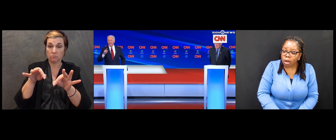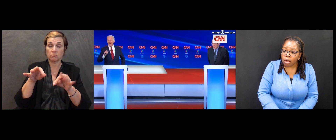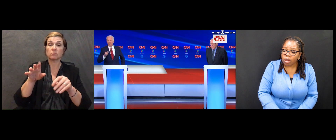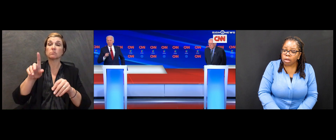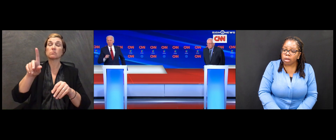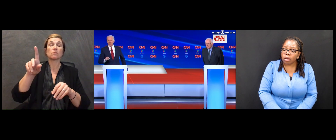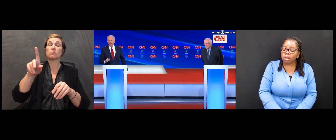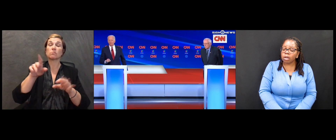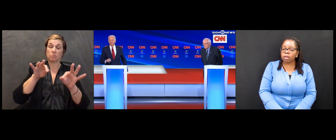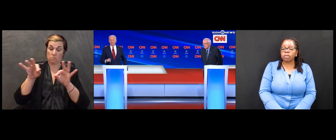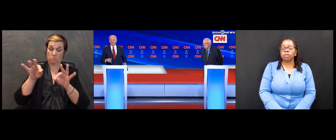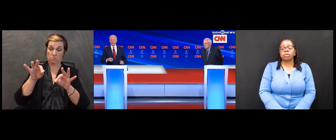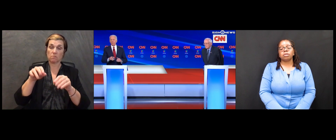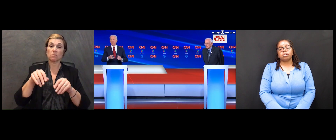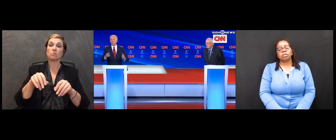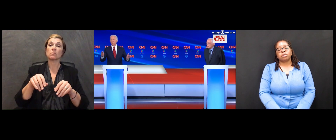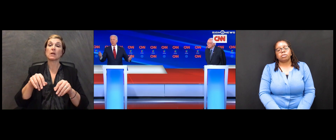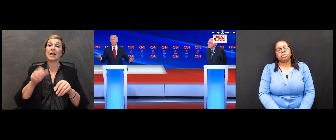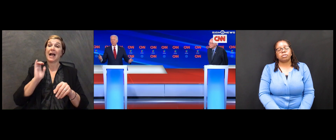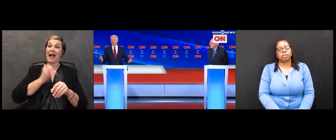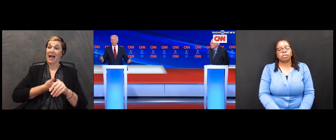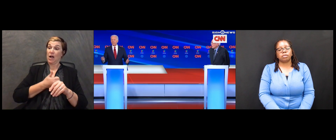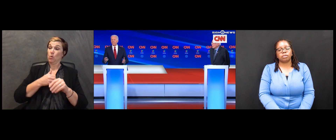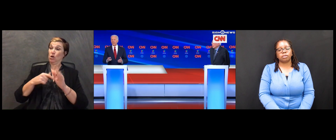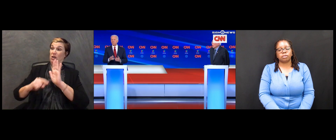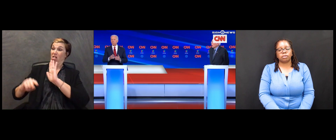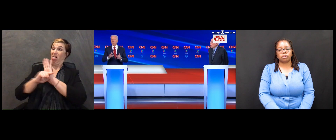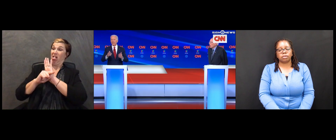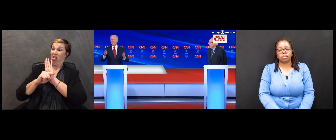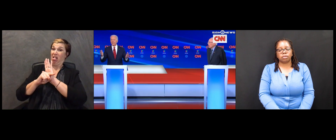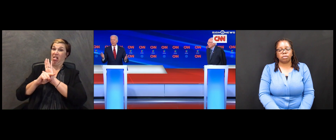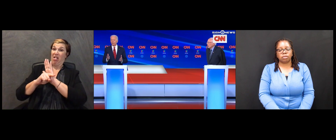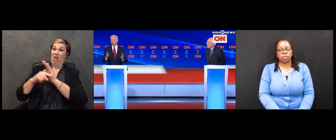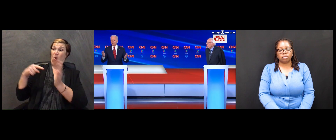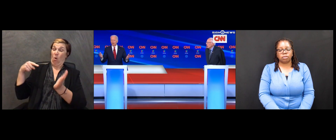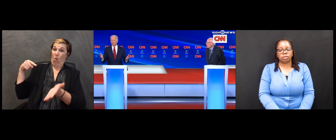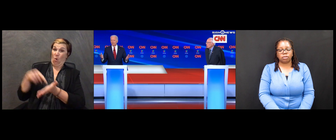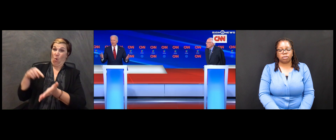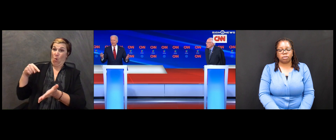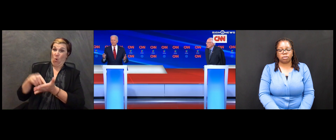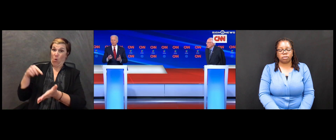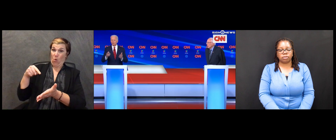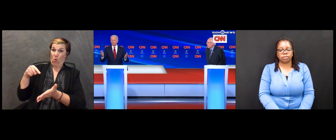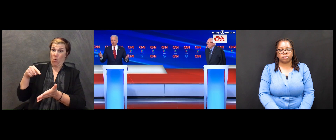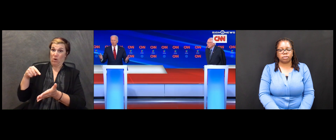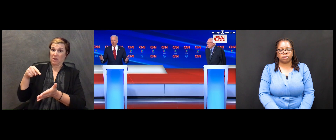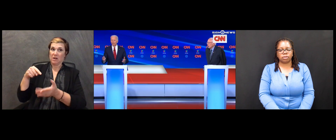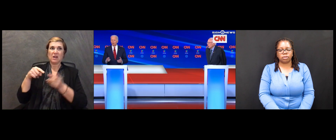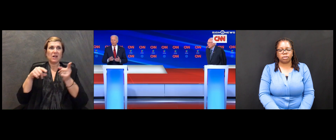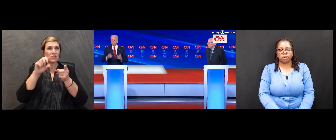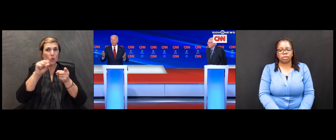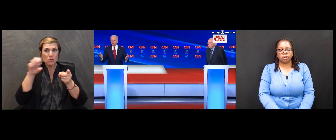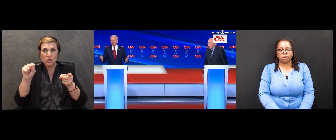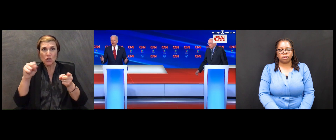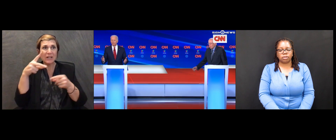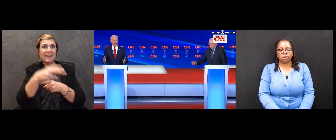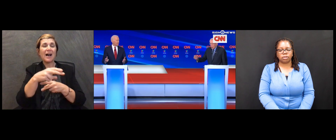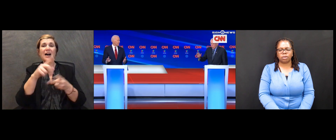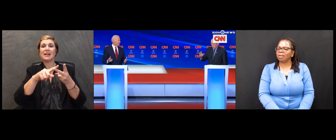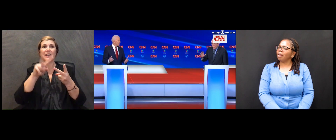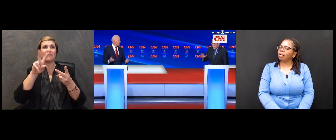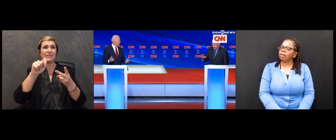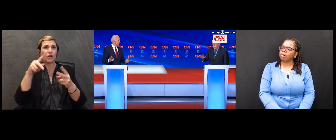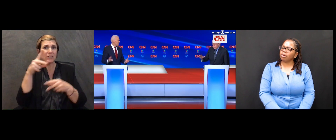place, how to deal with the deficit, everything was on the table. I did not support any of those cuts in Social Security or in veterans